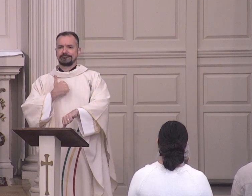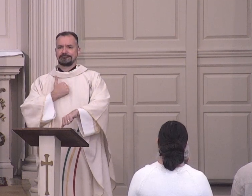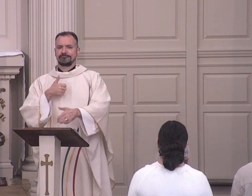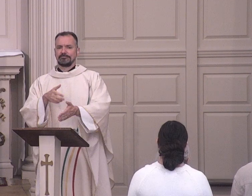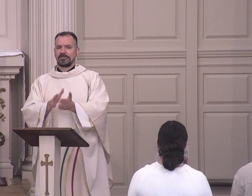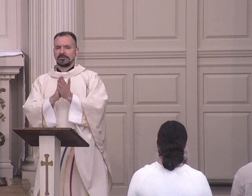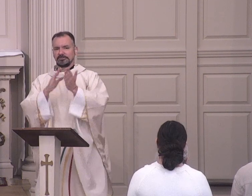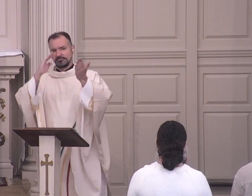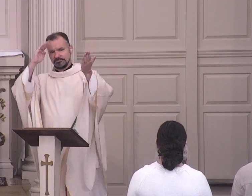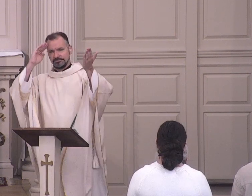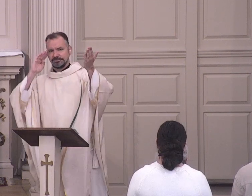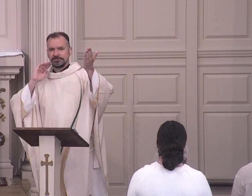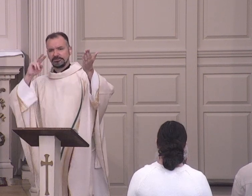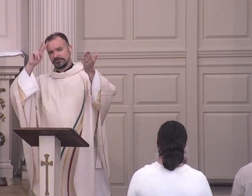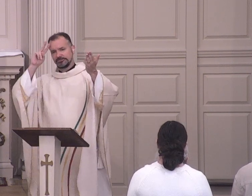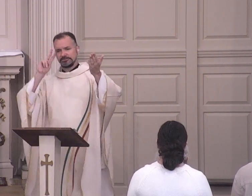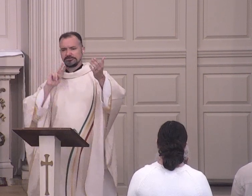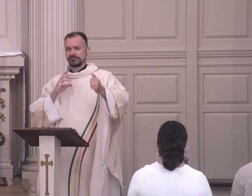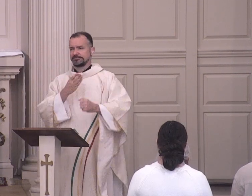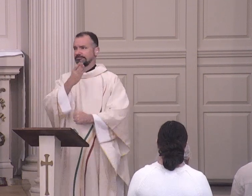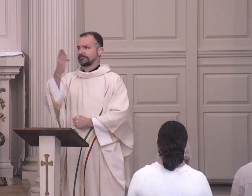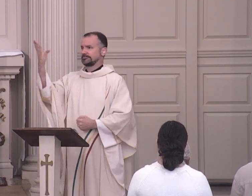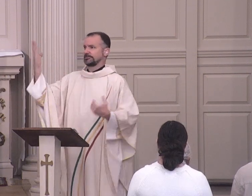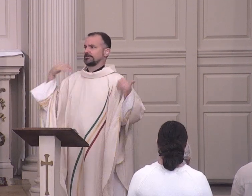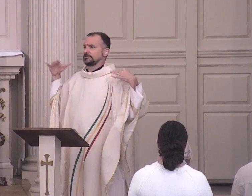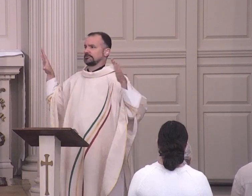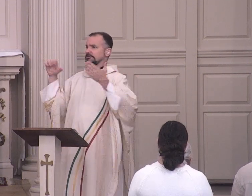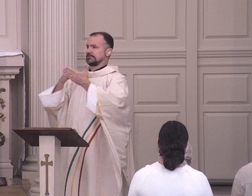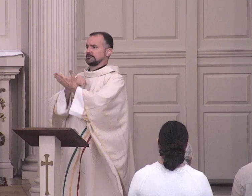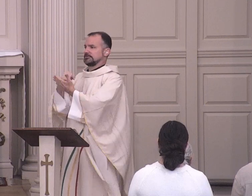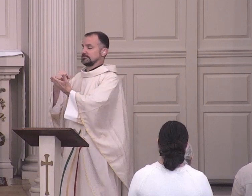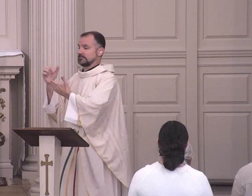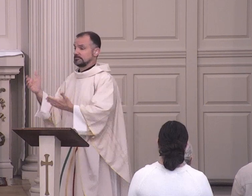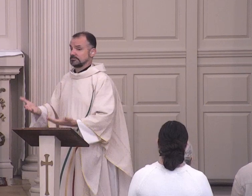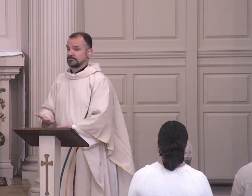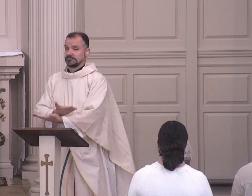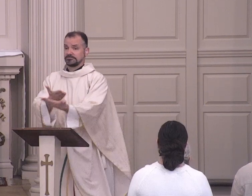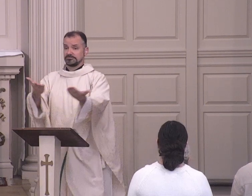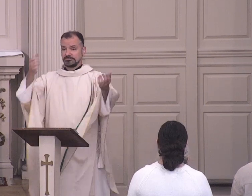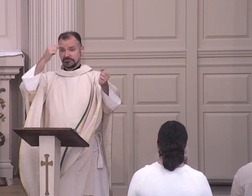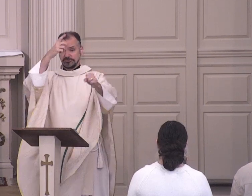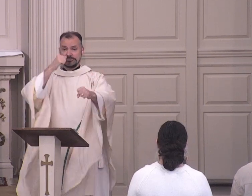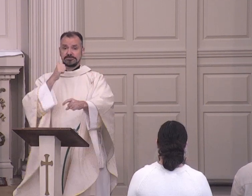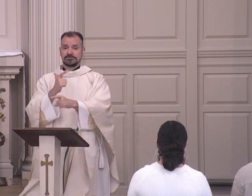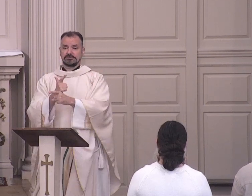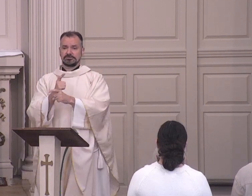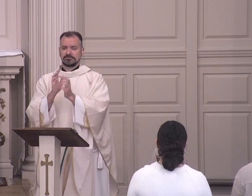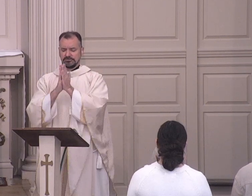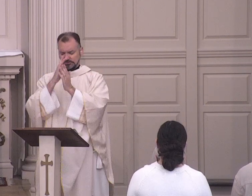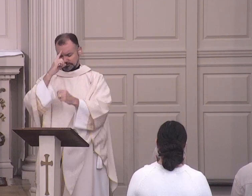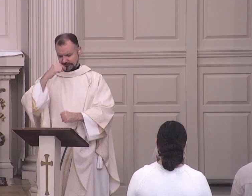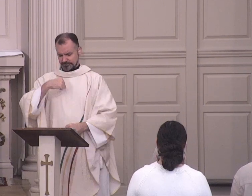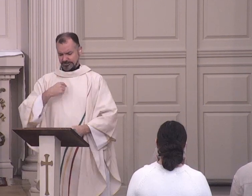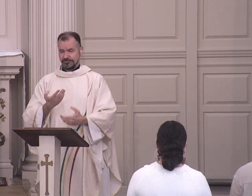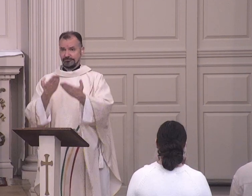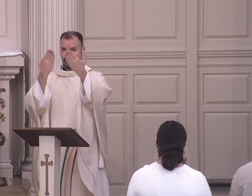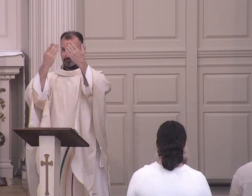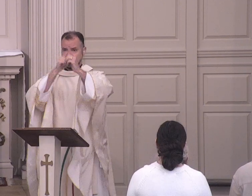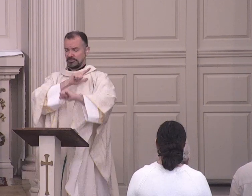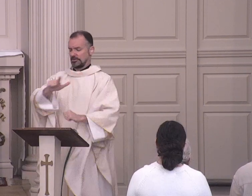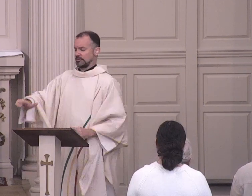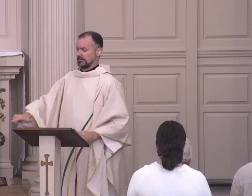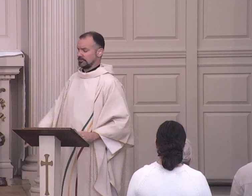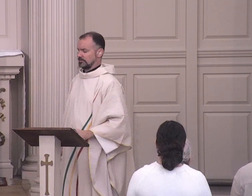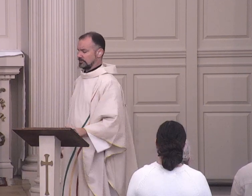Through my most grievous fault. Therefore, I ask Blessed Mary of a Virgin, all the angels and saints, and you,